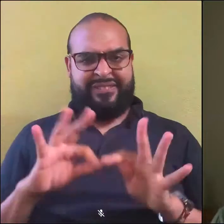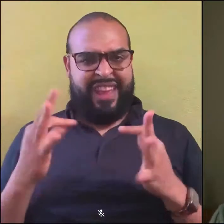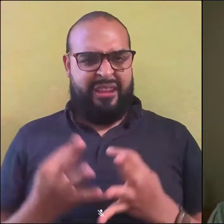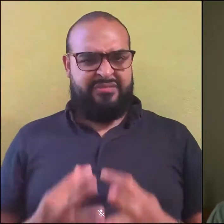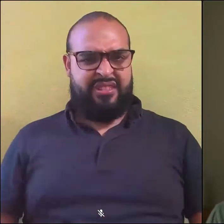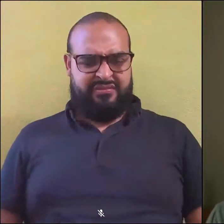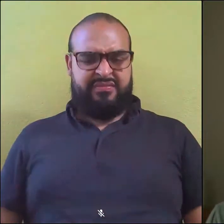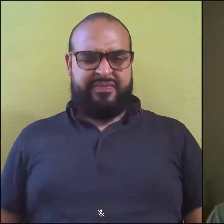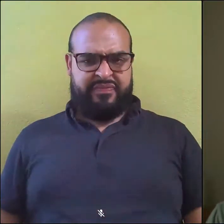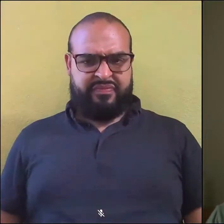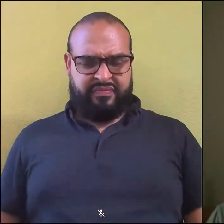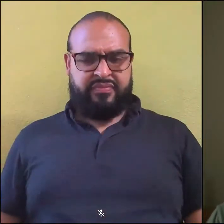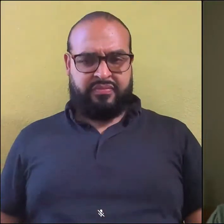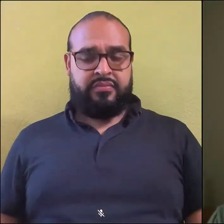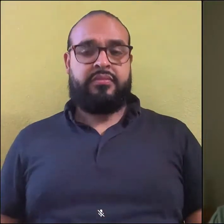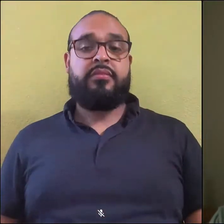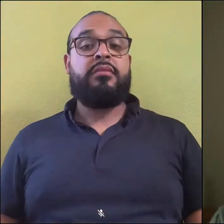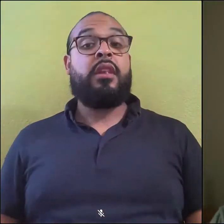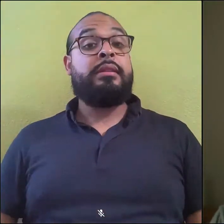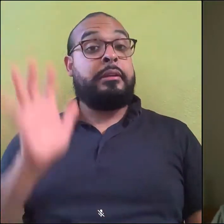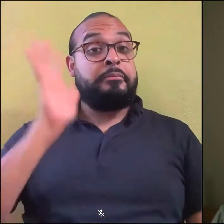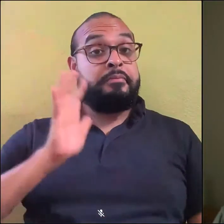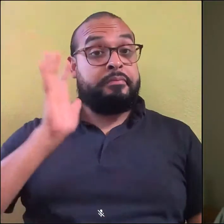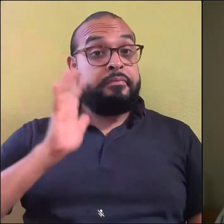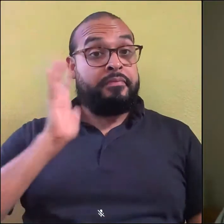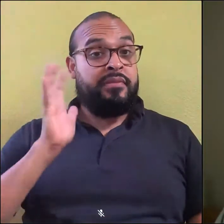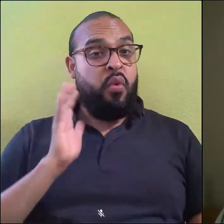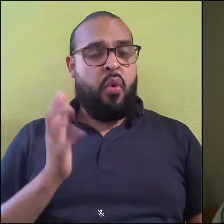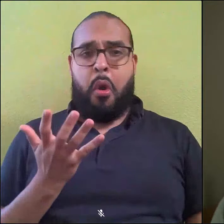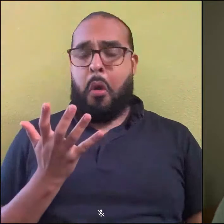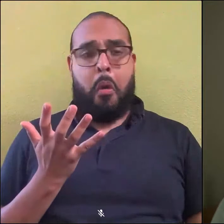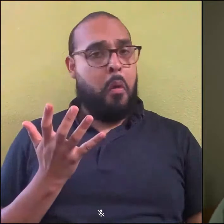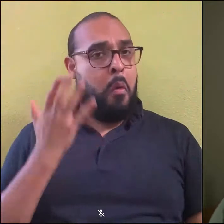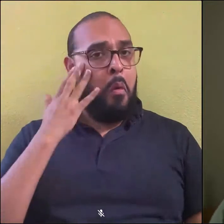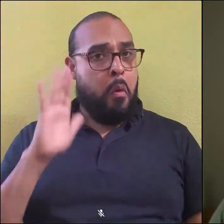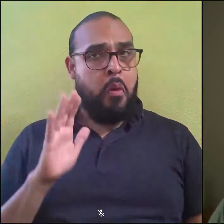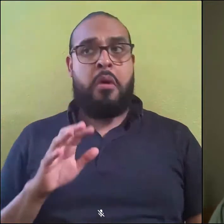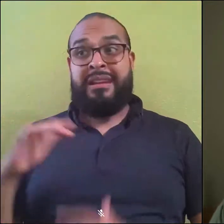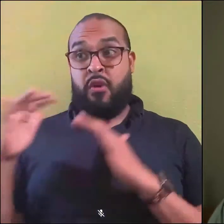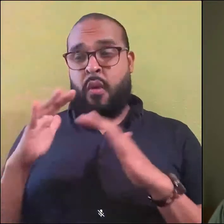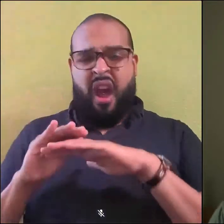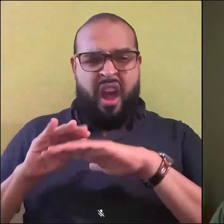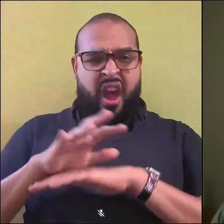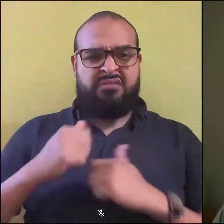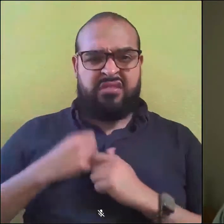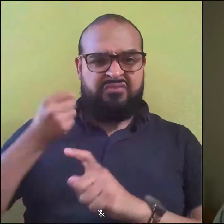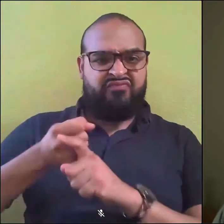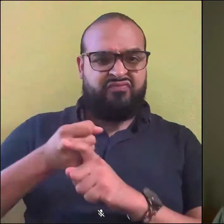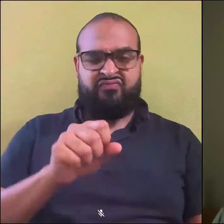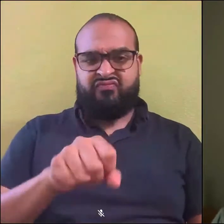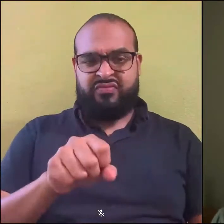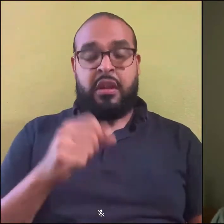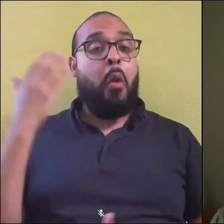time how much of their lives were affected by the war directly. But now let's move the scrubber forward a little bit, 2 years,